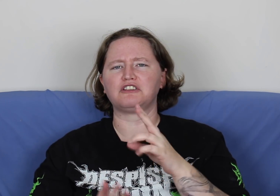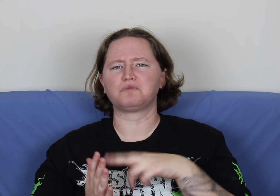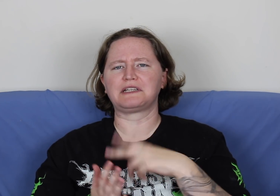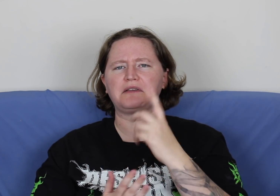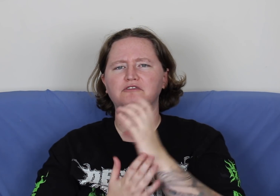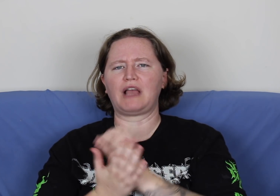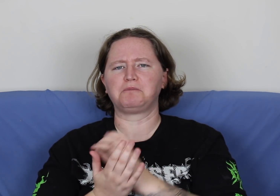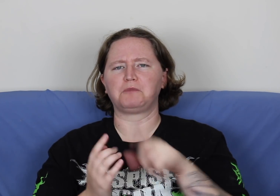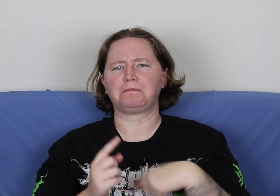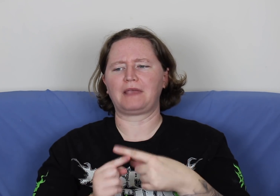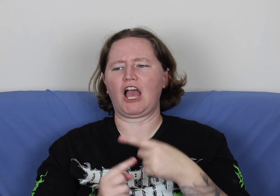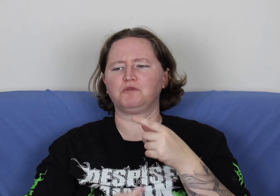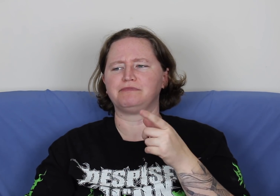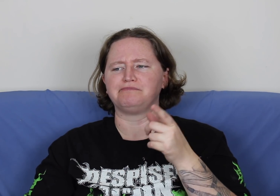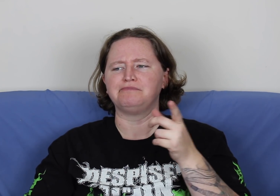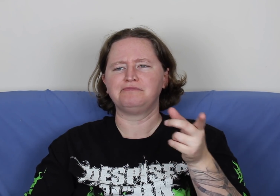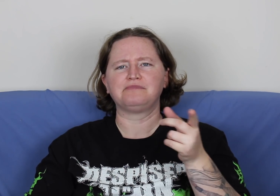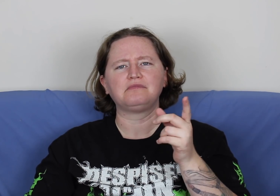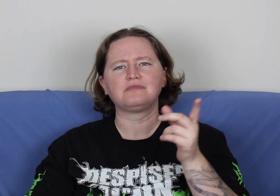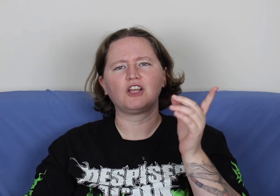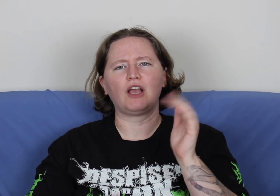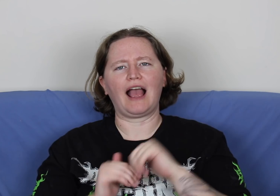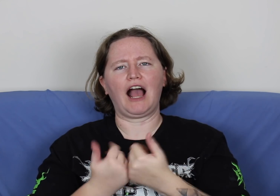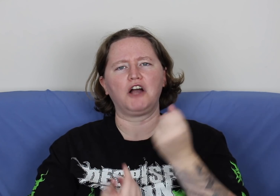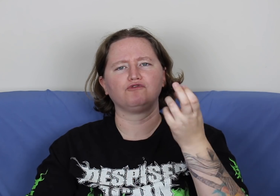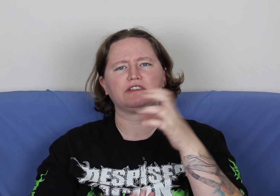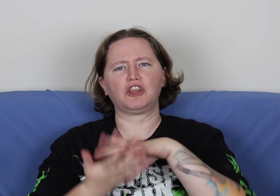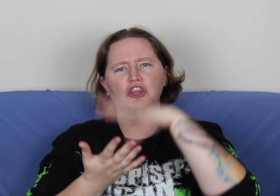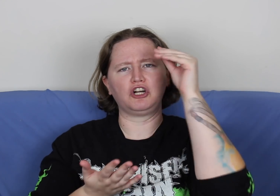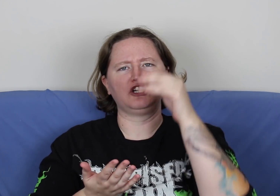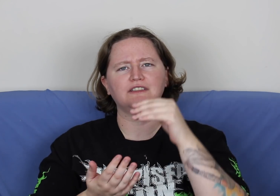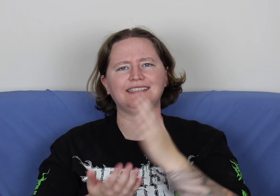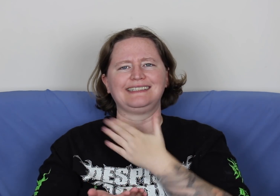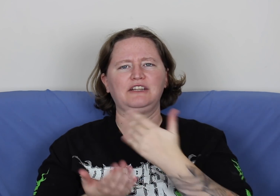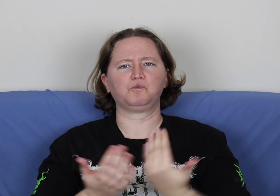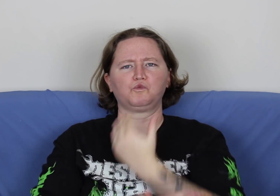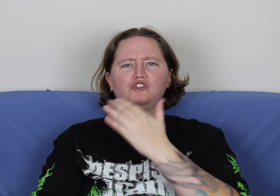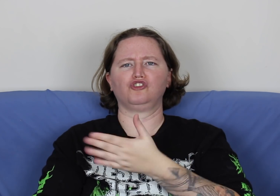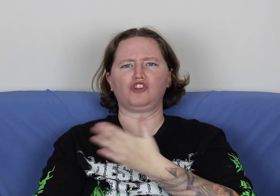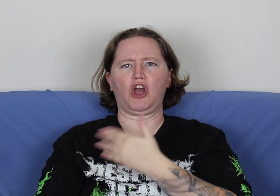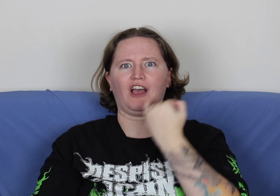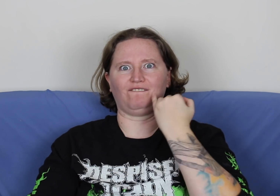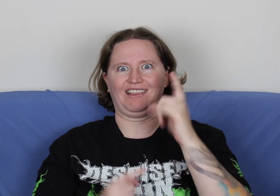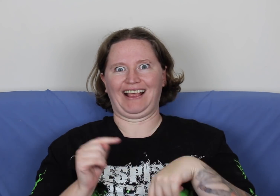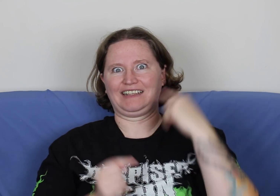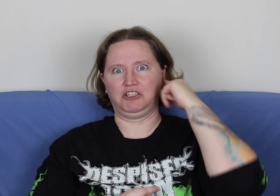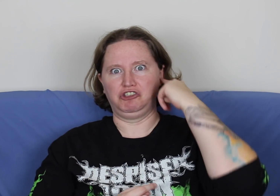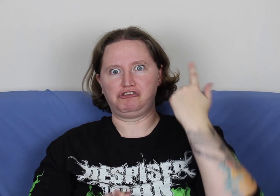I liked reading the chapter when she was talking about how she learned to sing new songs if she